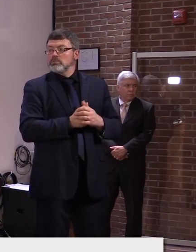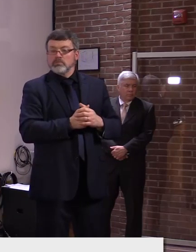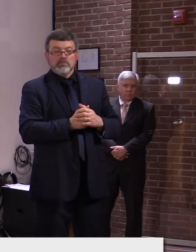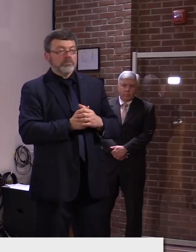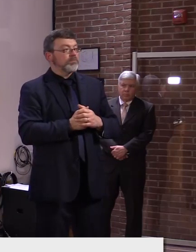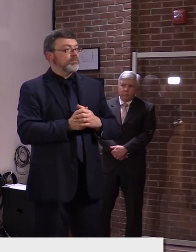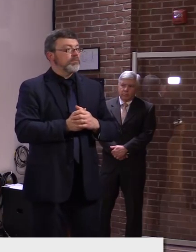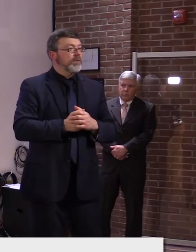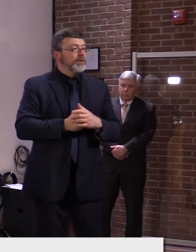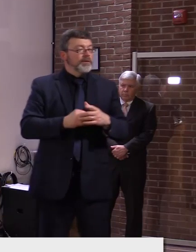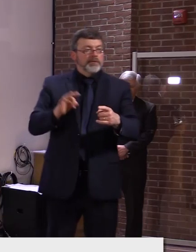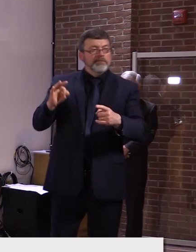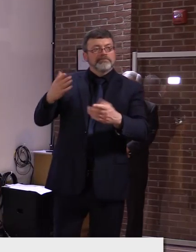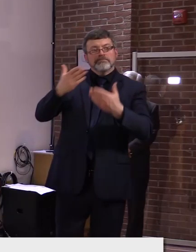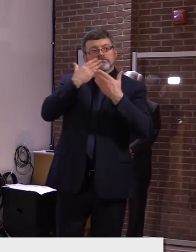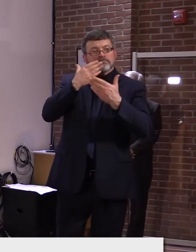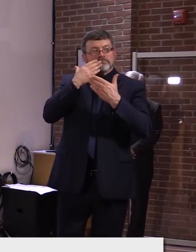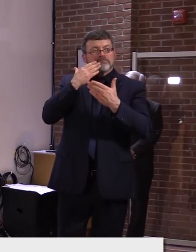Thank you very much. All right. Thank you.